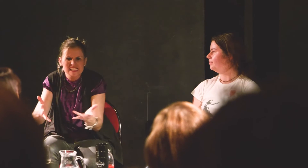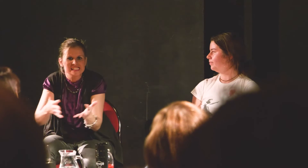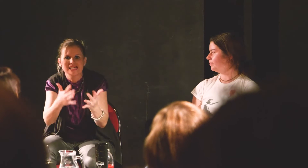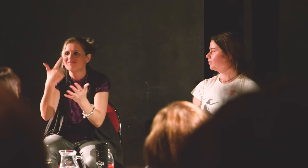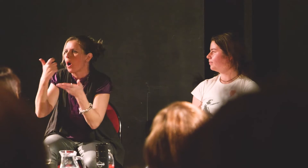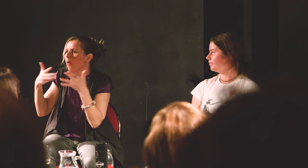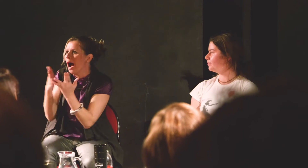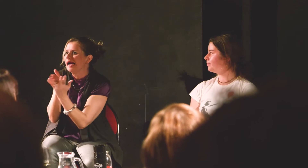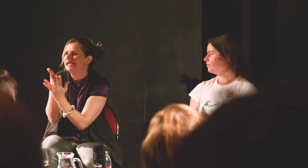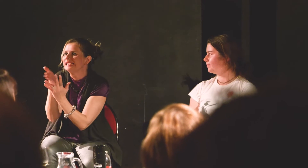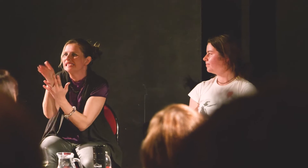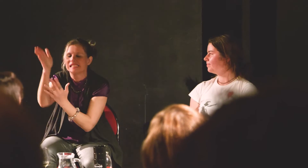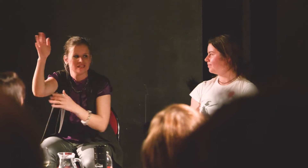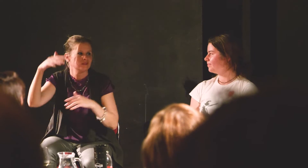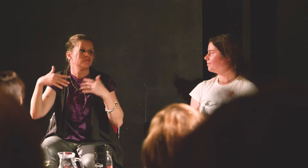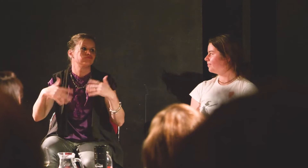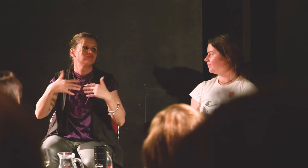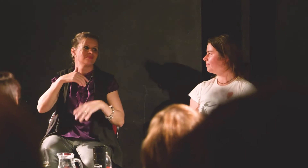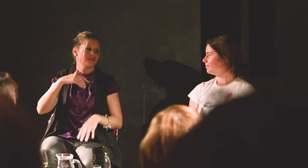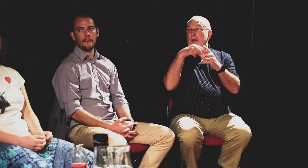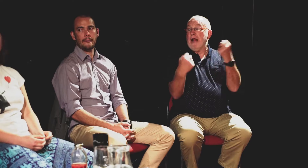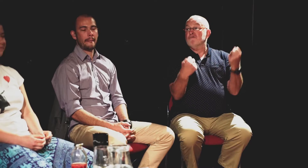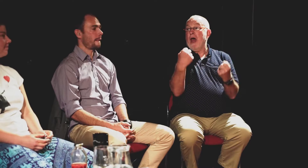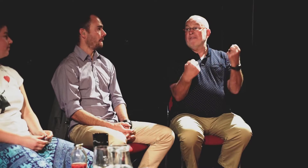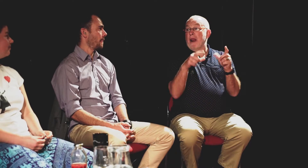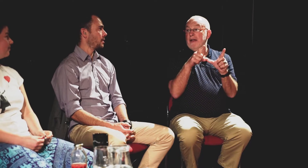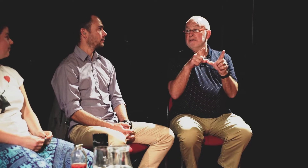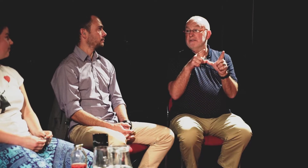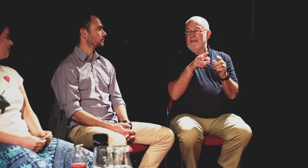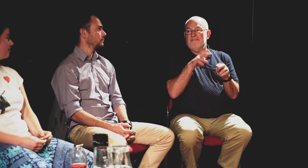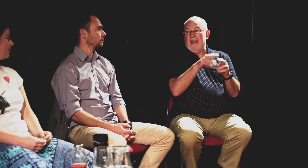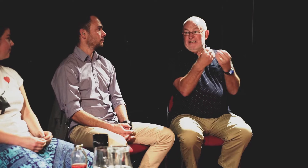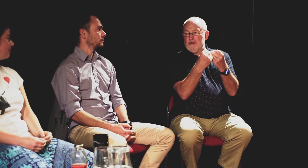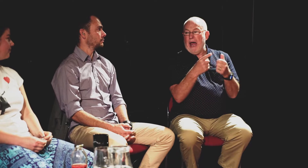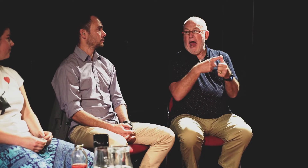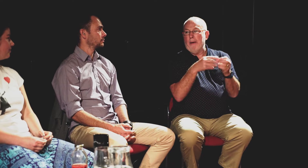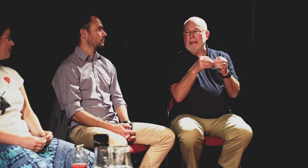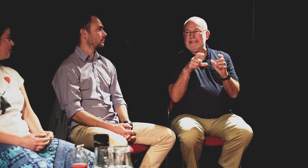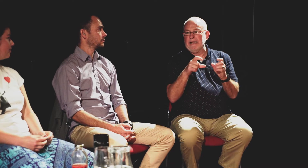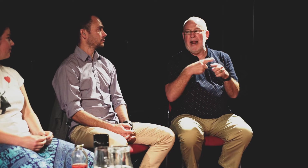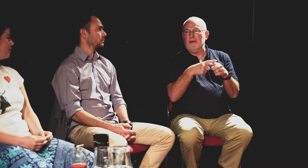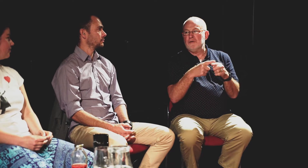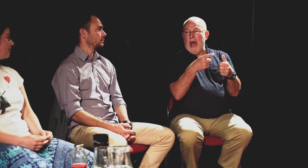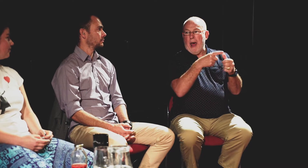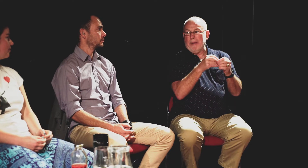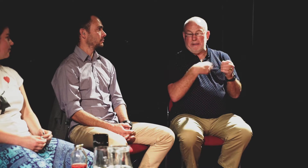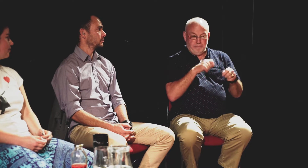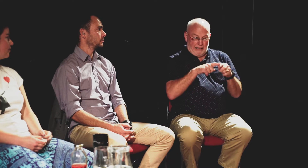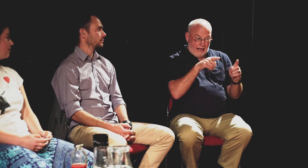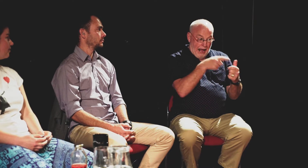because they really directed you or really guided you on that journey. Driver's license. My father taught me A, B, C, D. No English, didn't have an English,